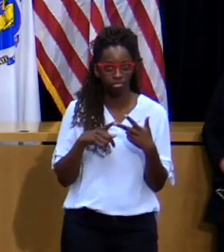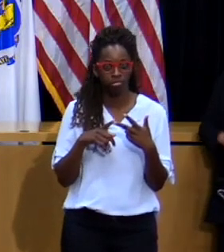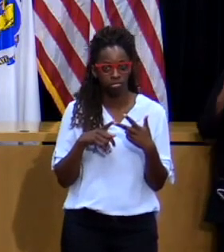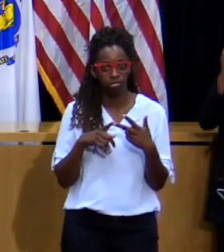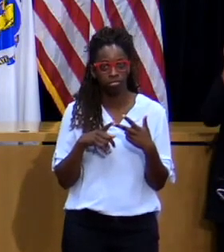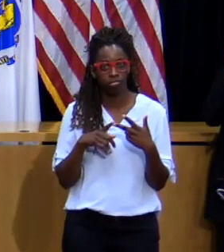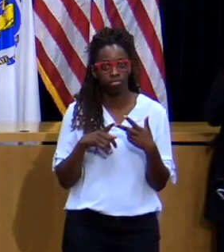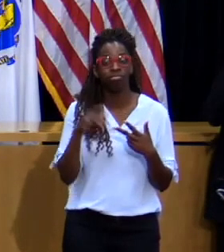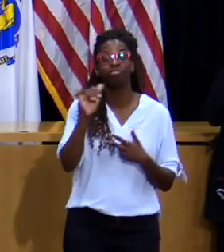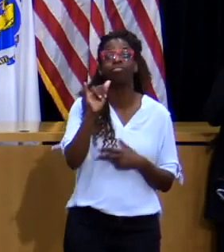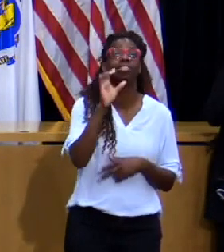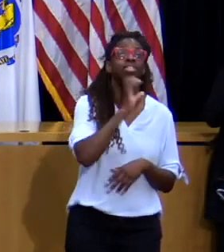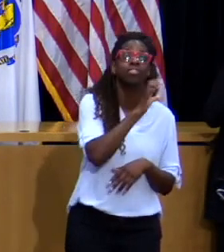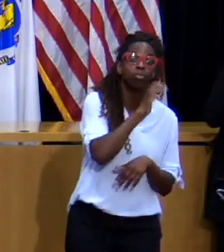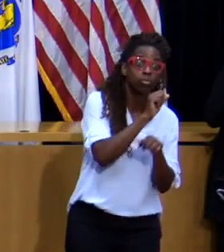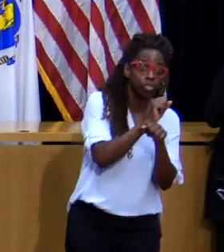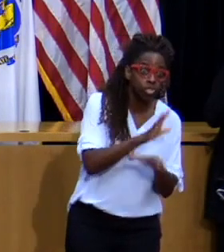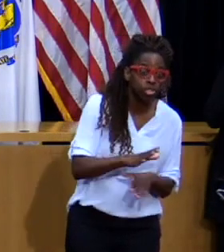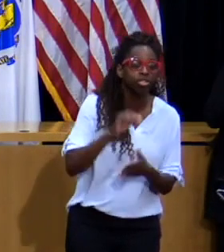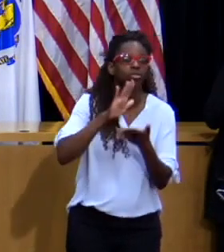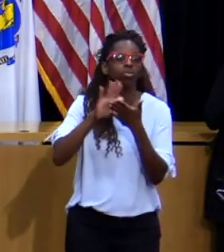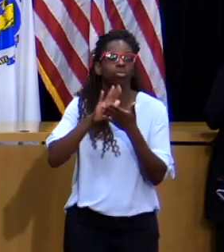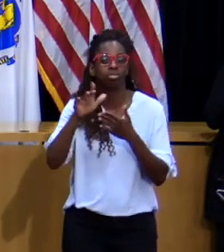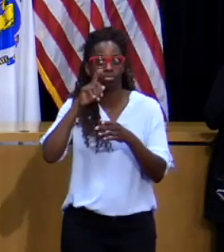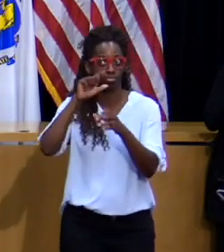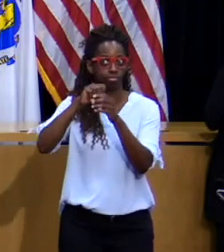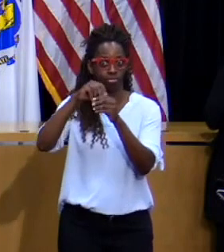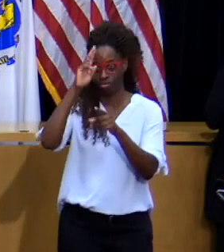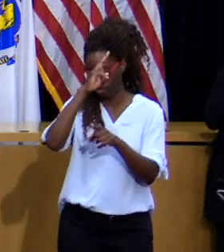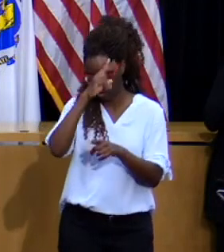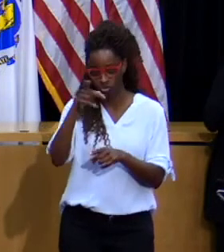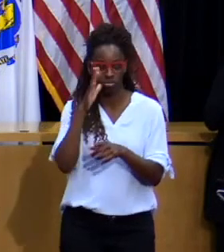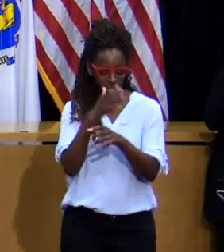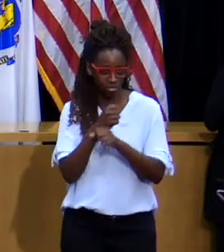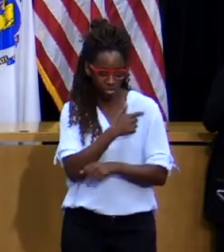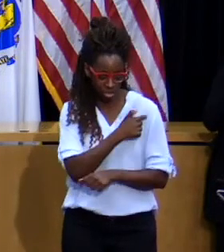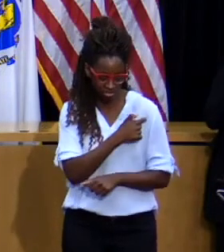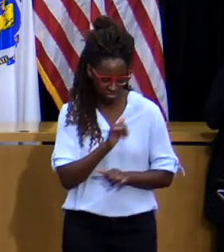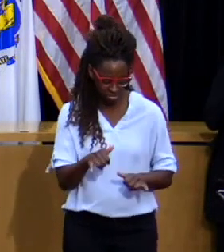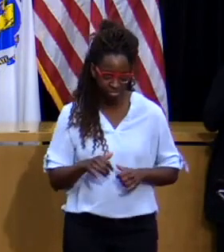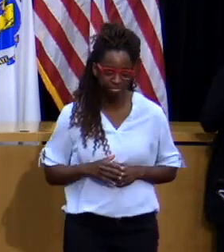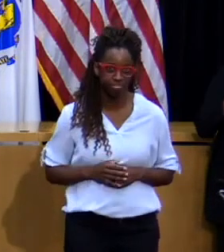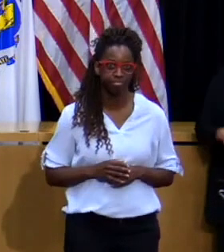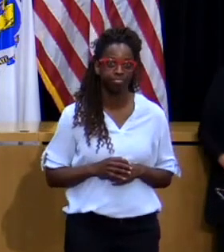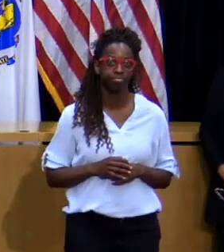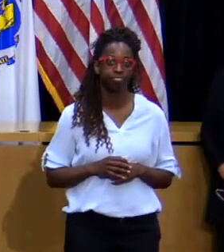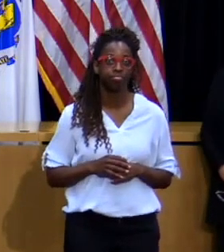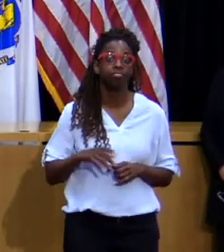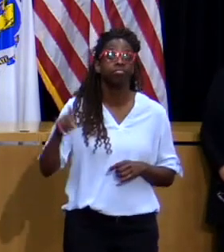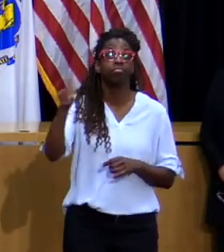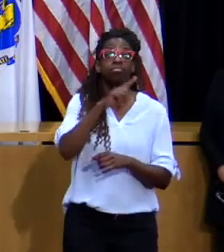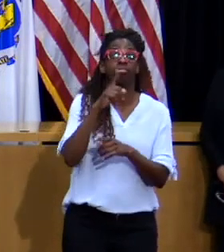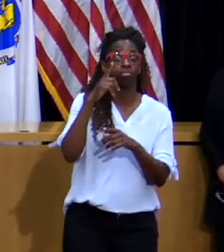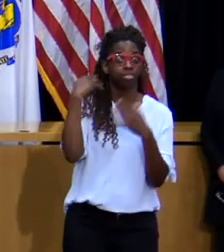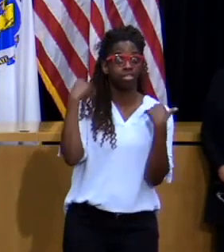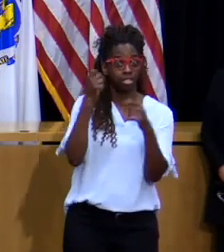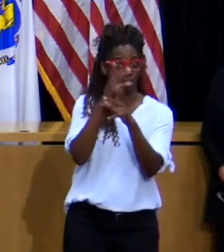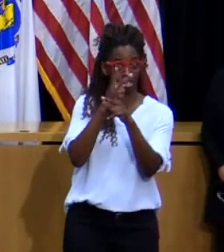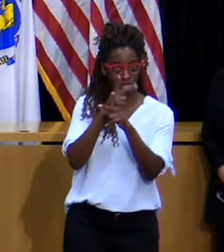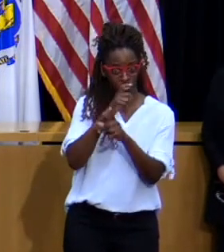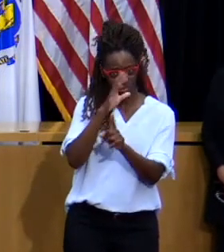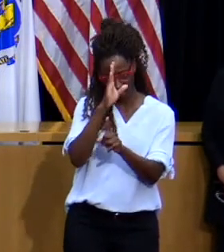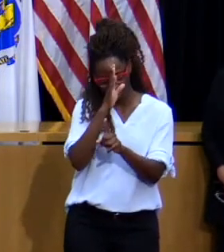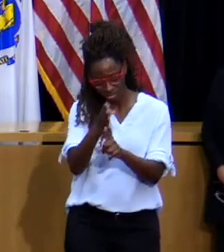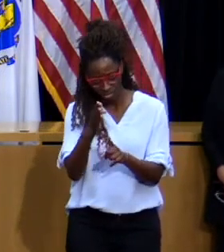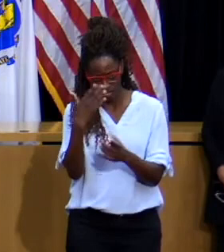environmental services staff. So really trying to take a broad lens of what is healthcare direct COVID-facing work. I think that part of that is an